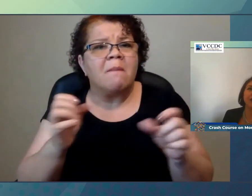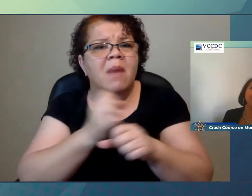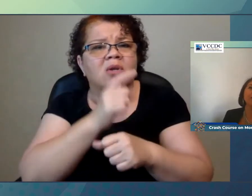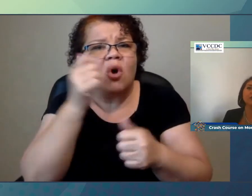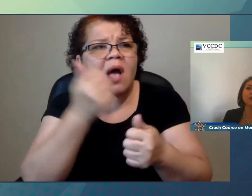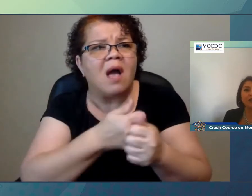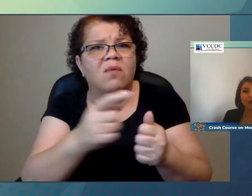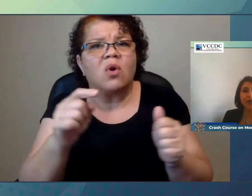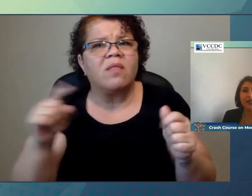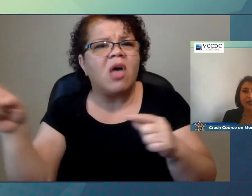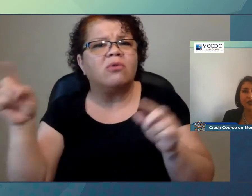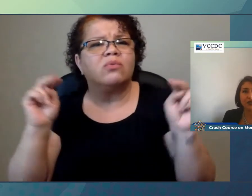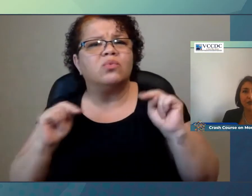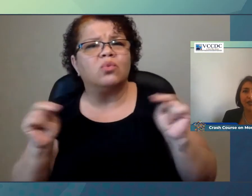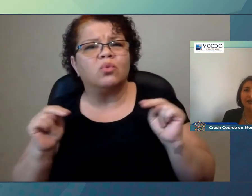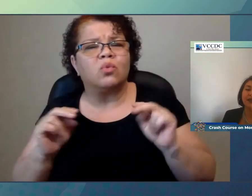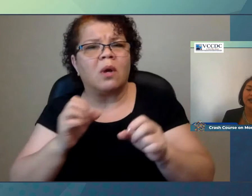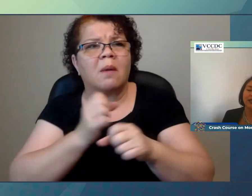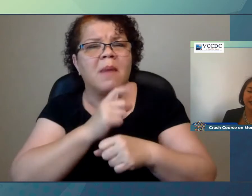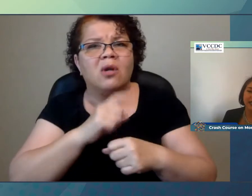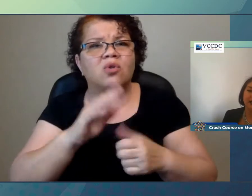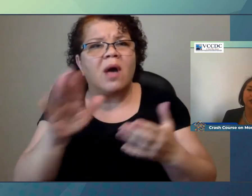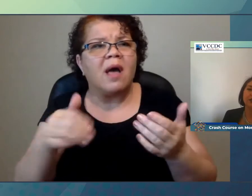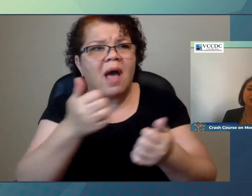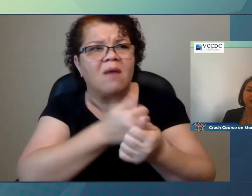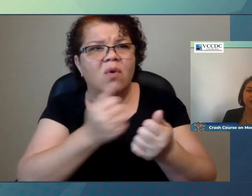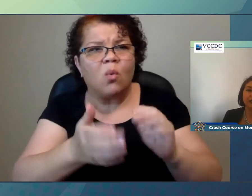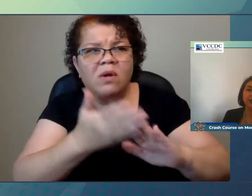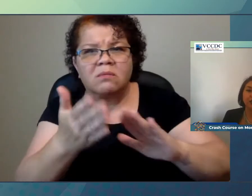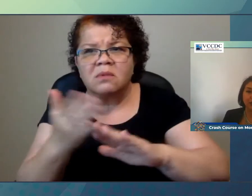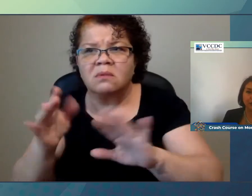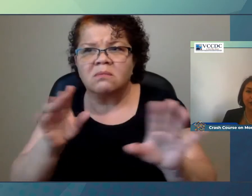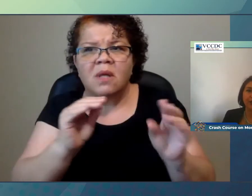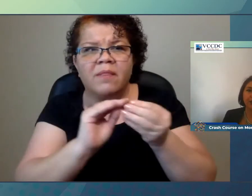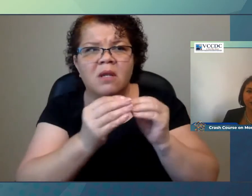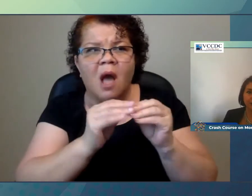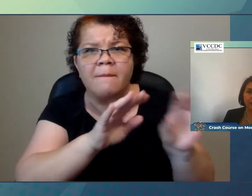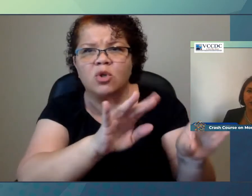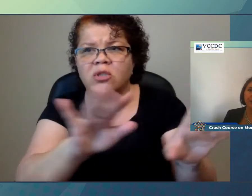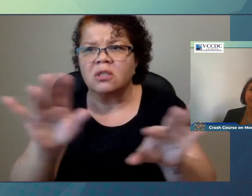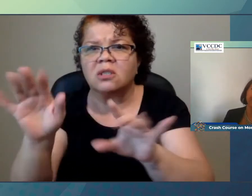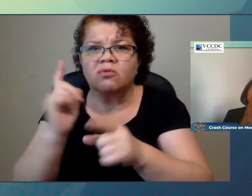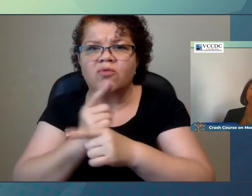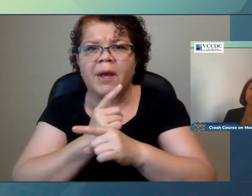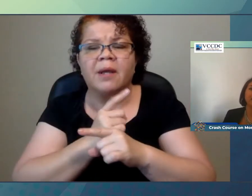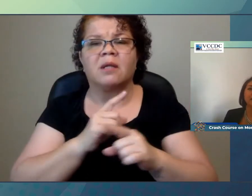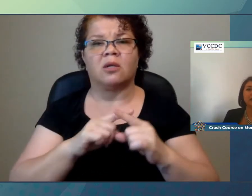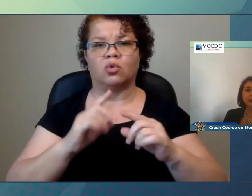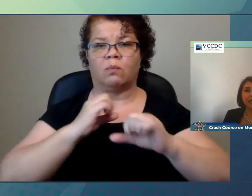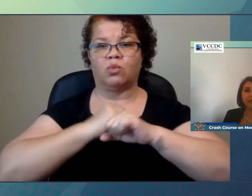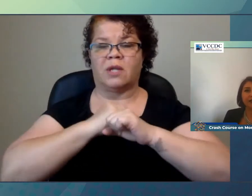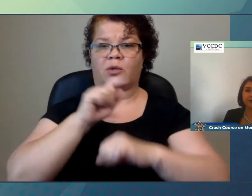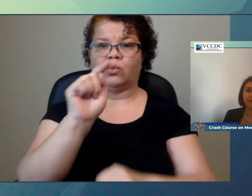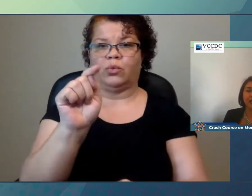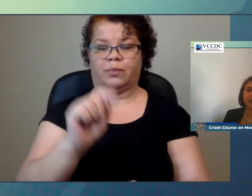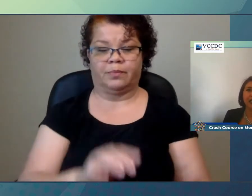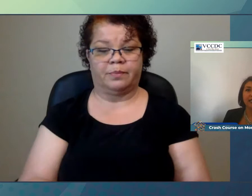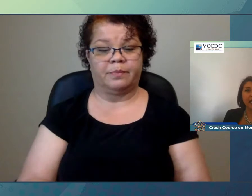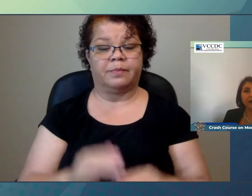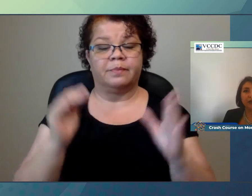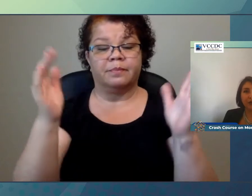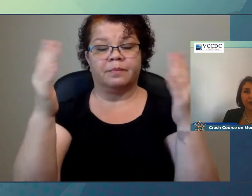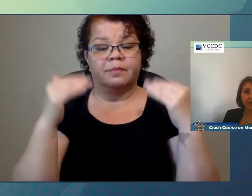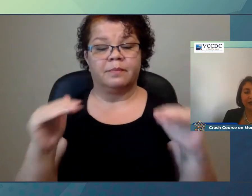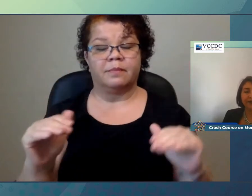running all the numbers the way that they should be. It's there to protect you, the consumer. Title.